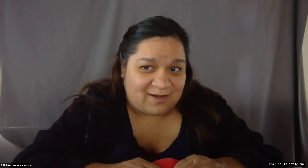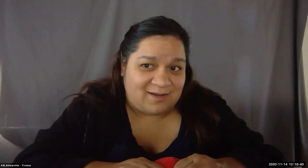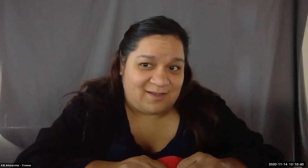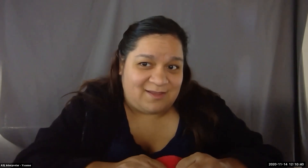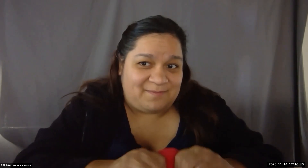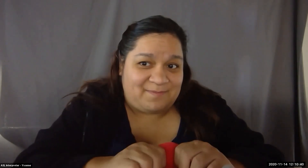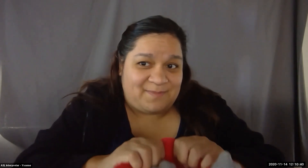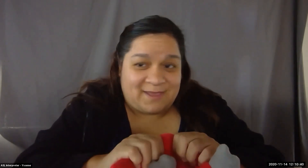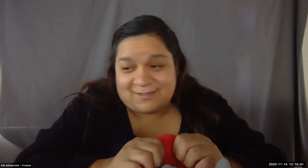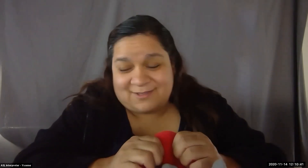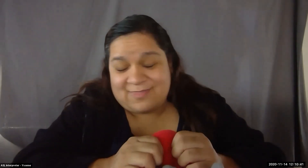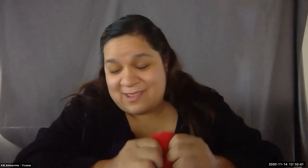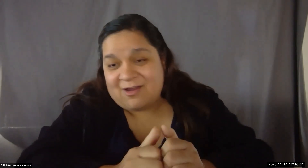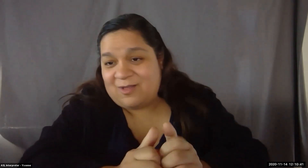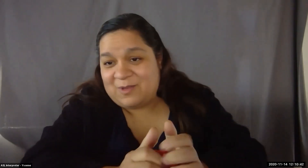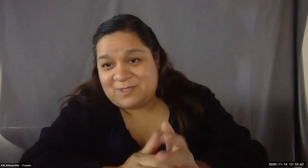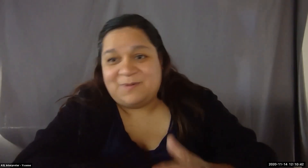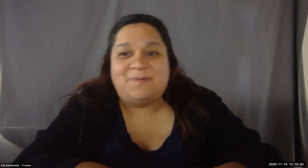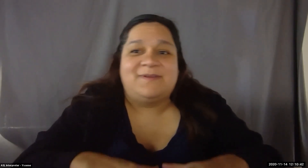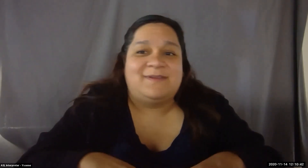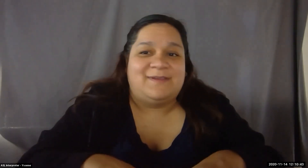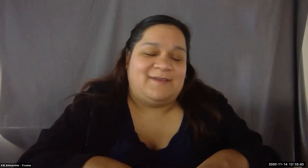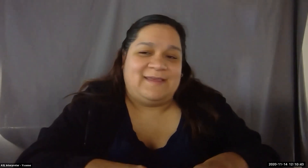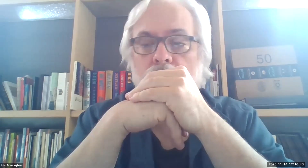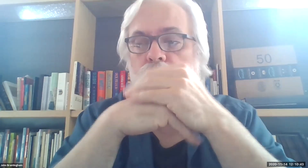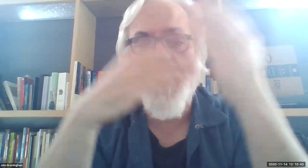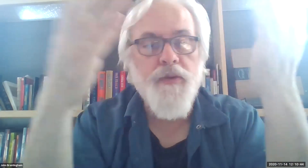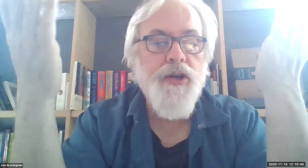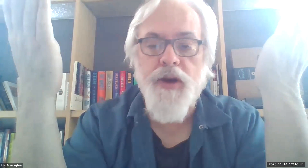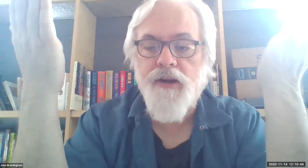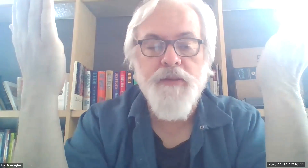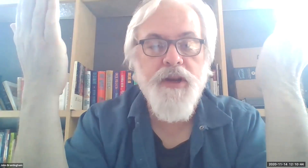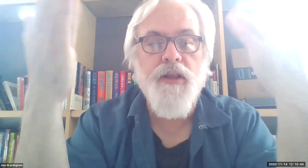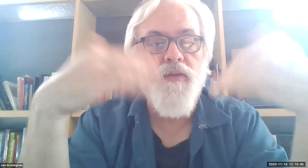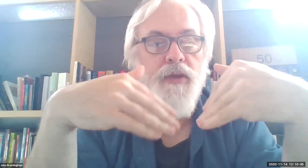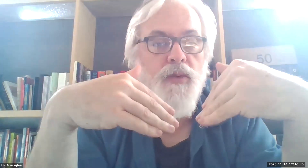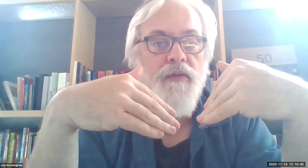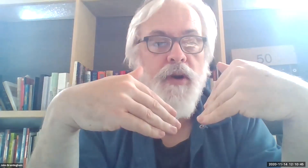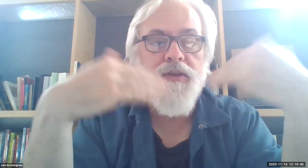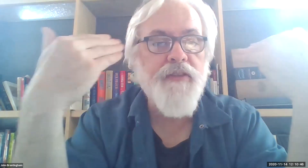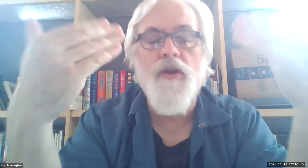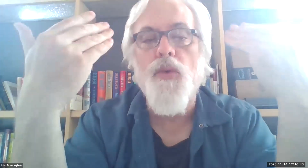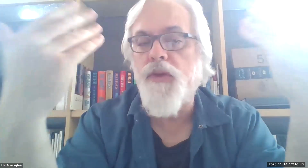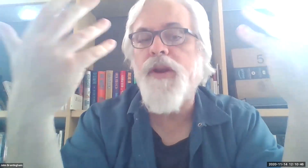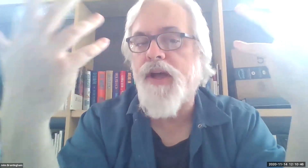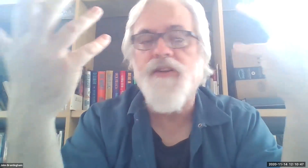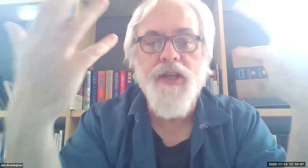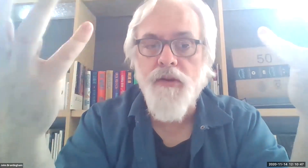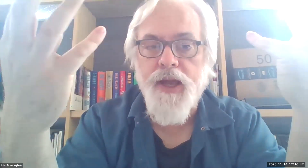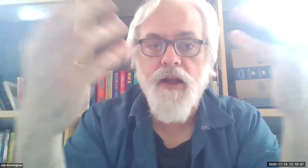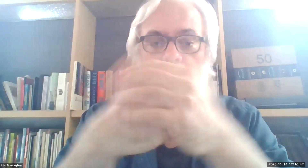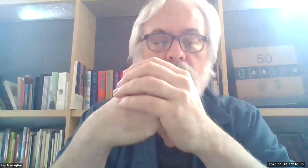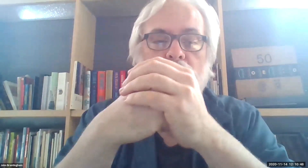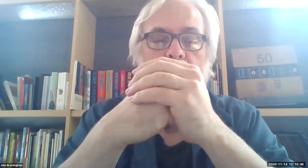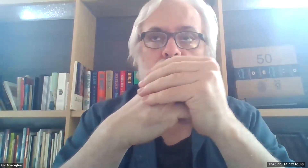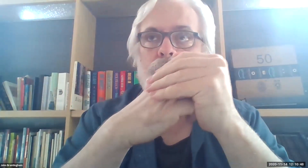childcare? Yeah. Because they're all home too. Yeah. So what are you supposed to do? Hire somebody to live with you 24 hours? That's the only way to possibly do